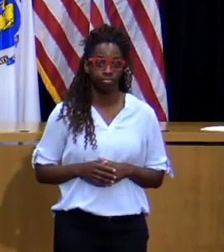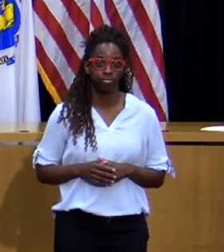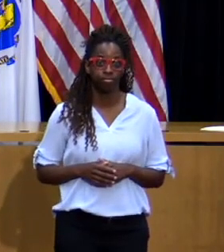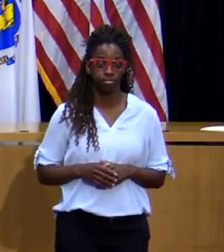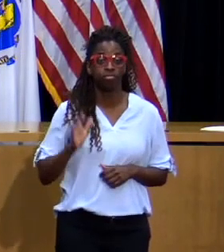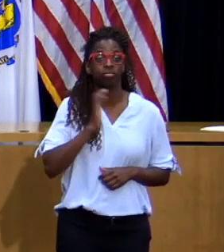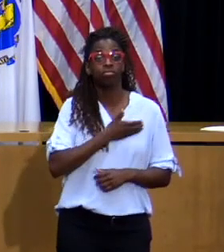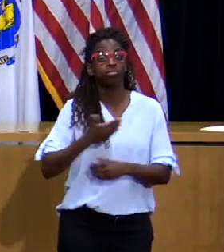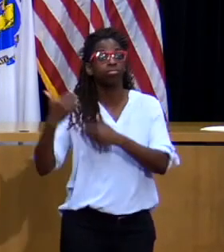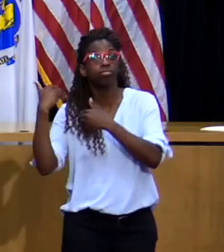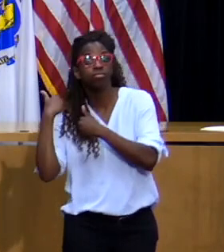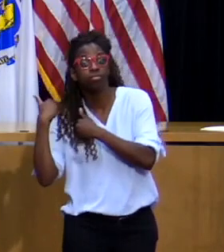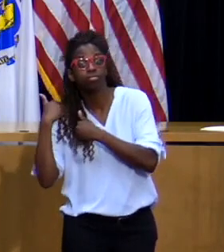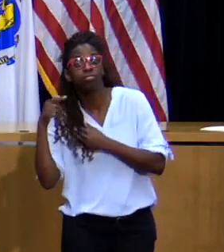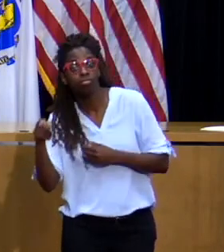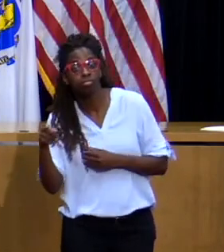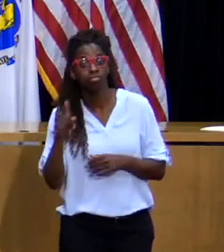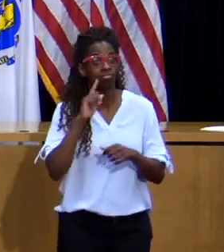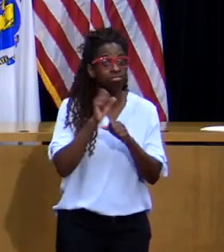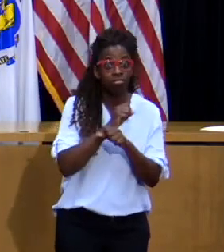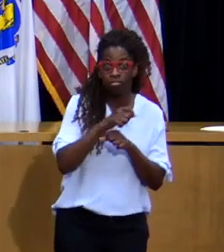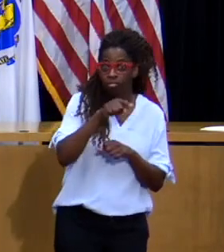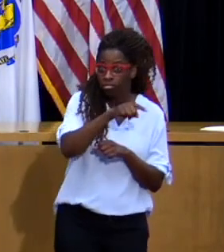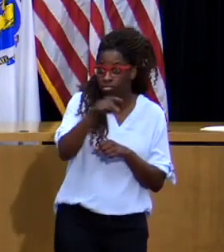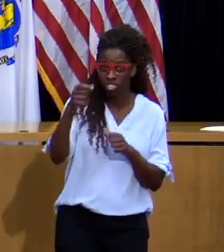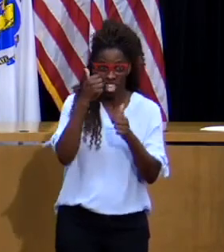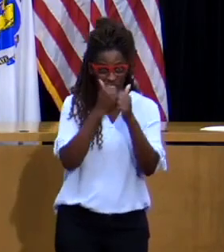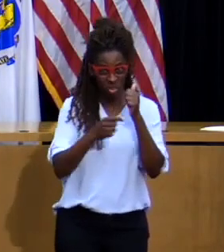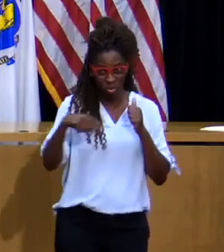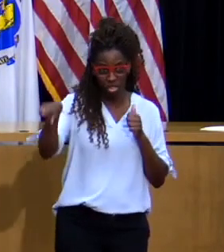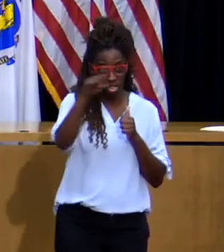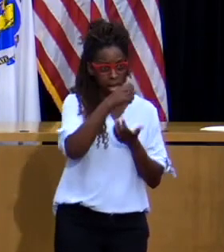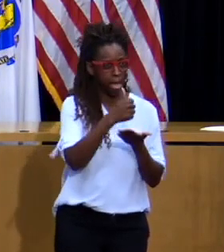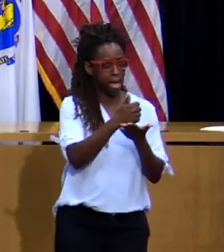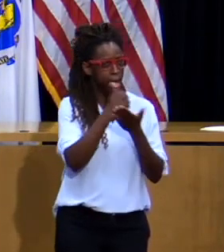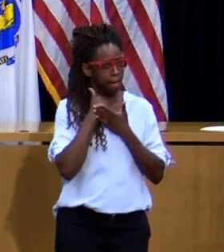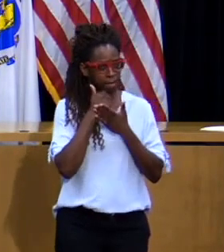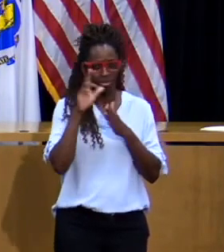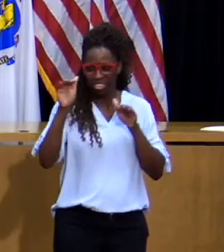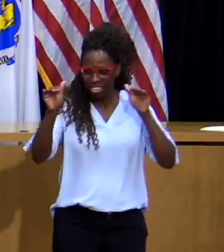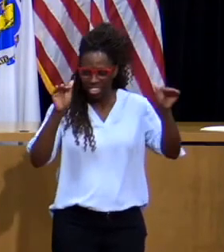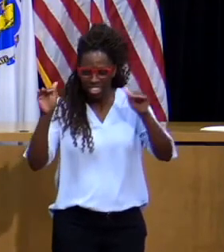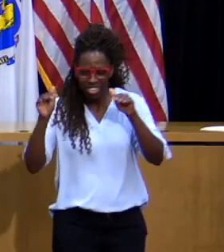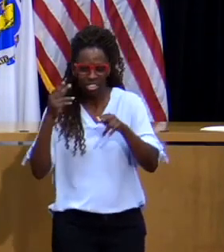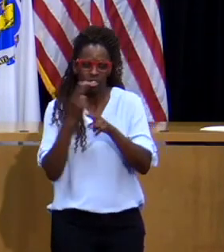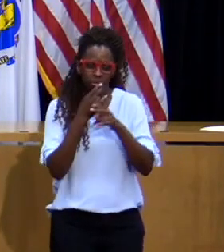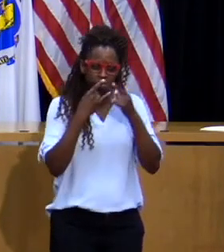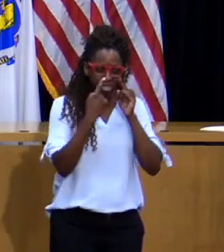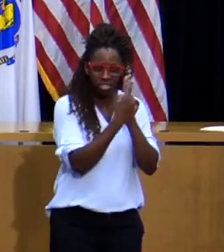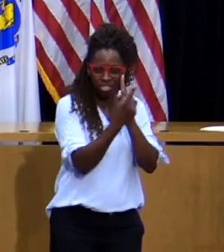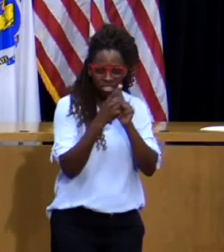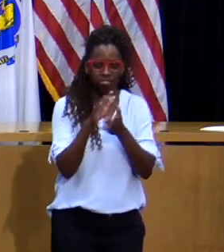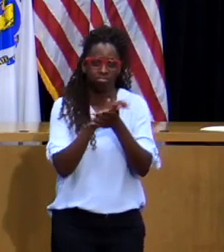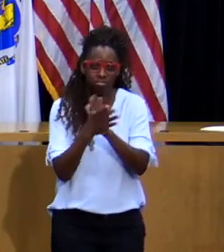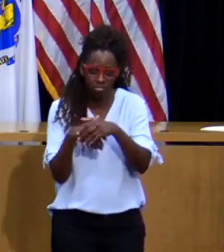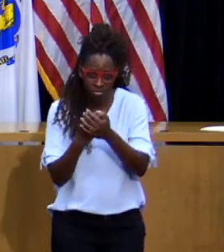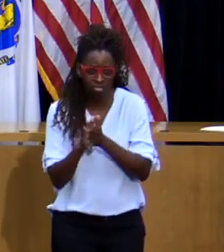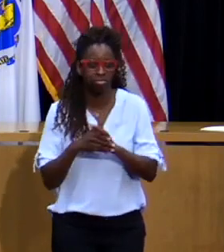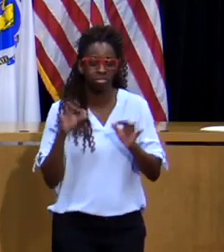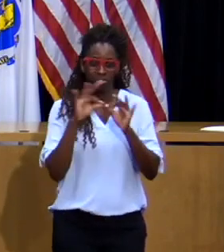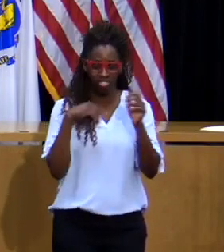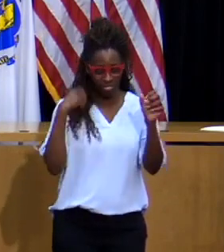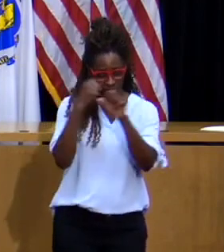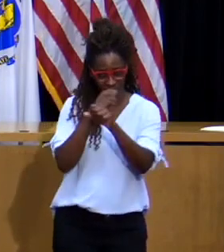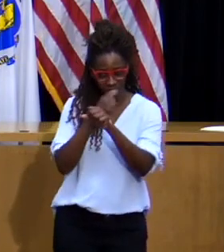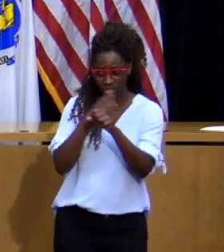every resident can help us keep up the fight, look forward to the weeks ahead, to the rollout of the